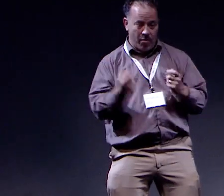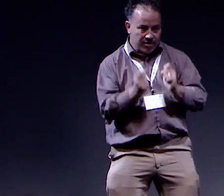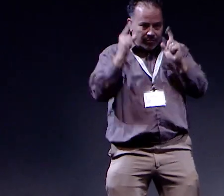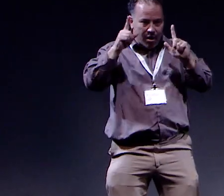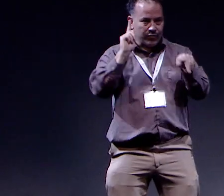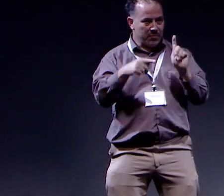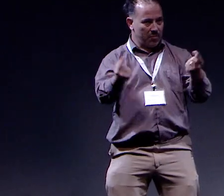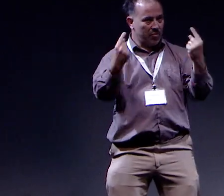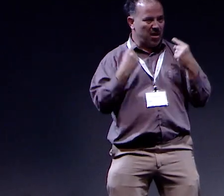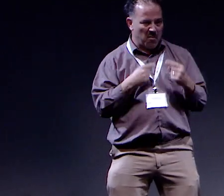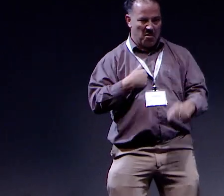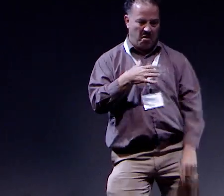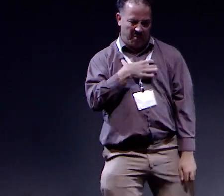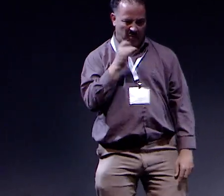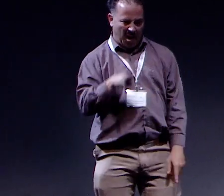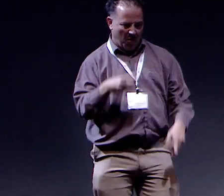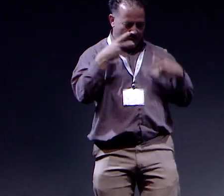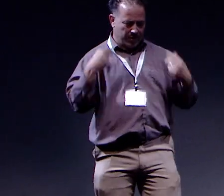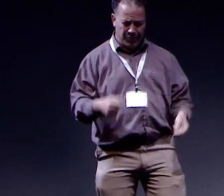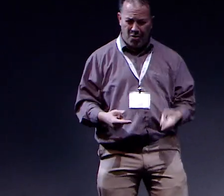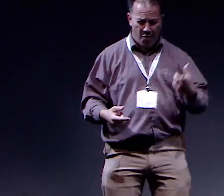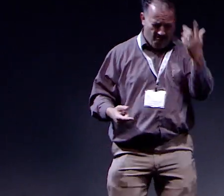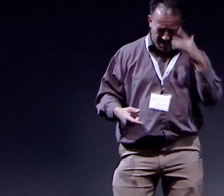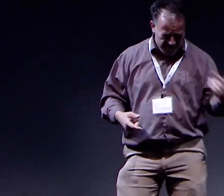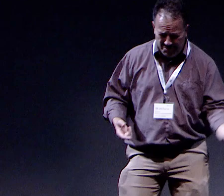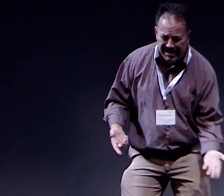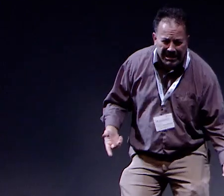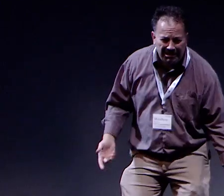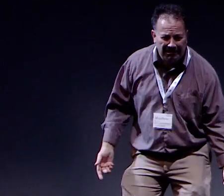who come to the event are like, well, I don't really like Halloween. What are you doing here?